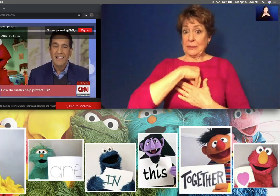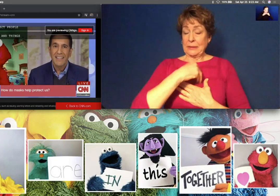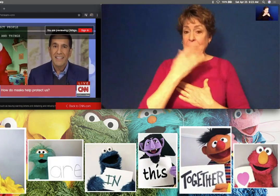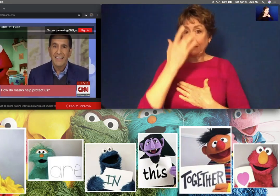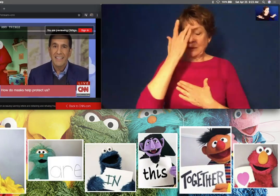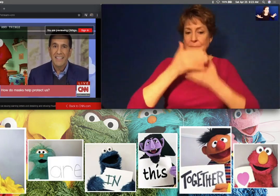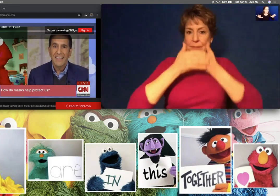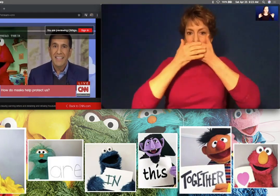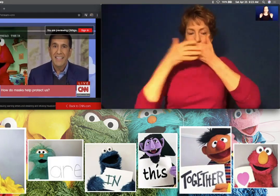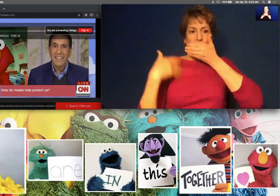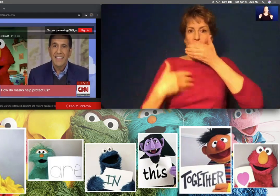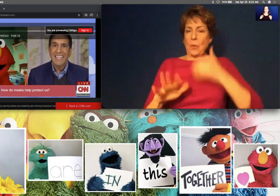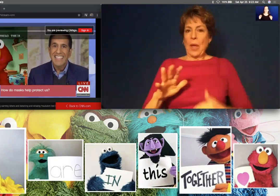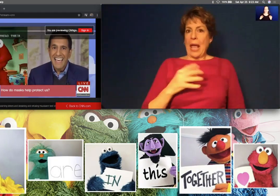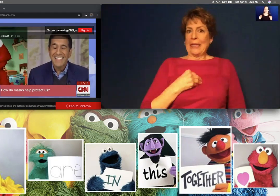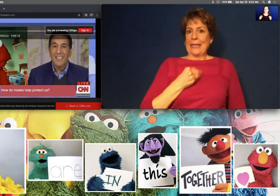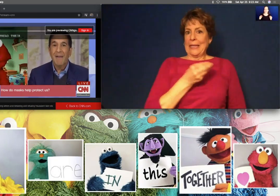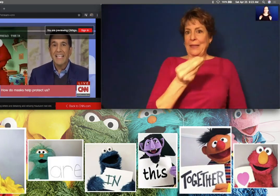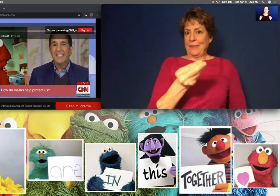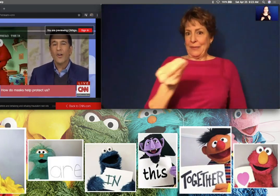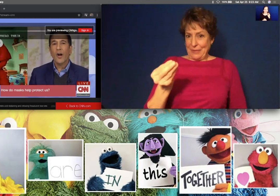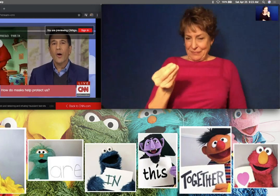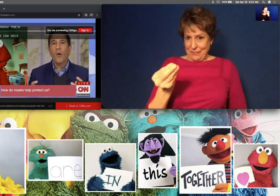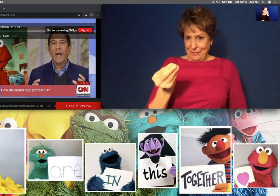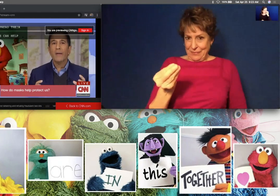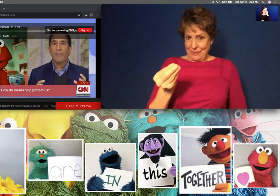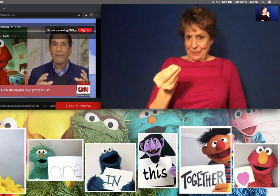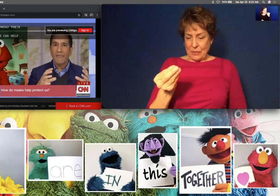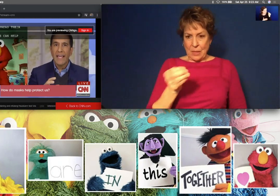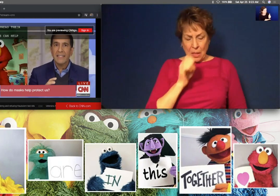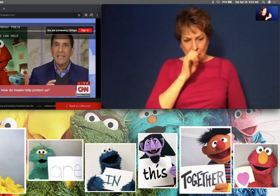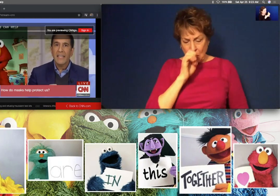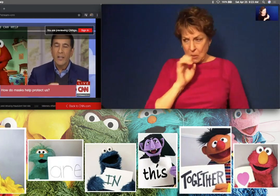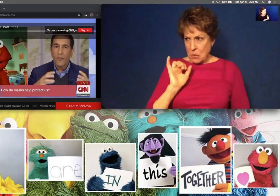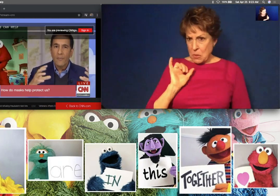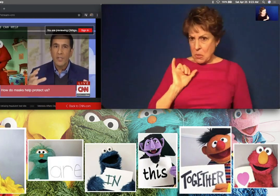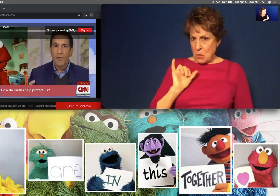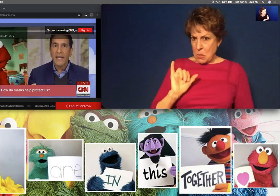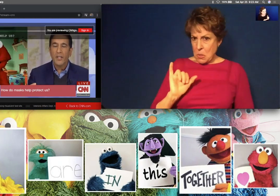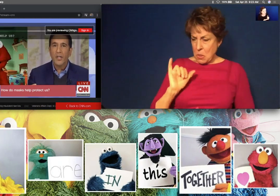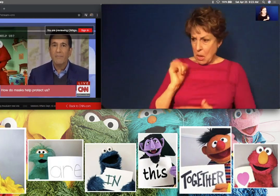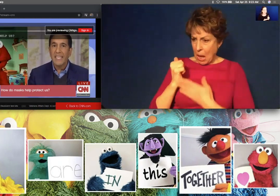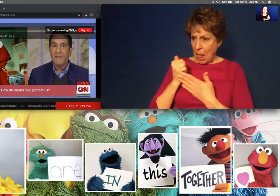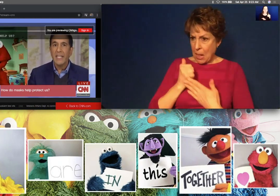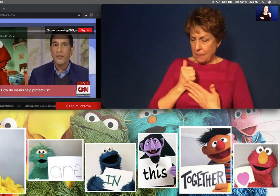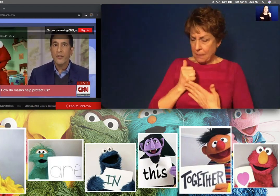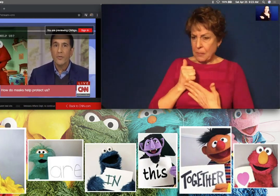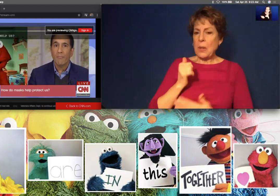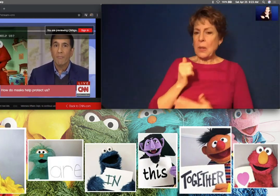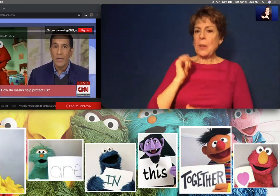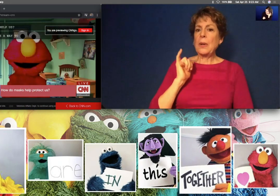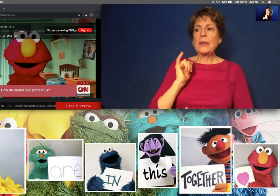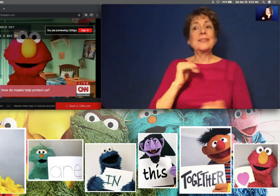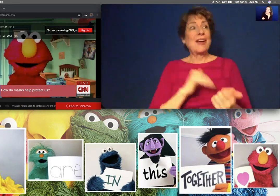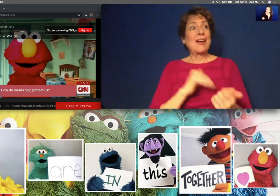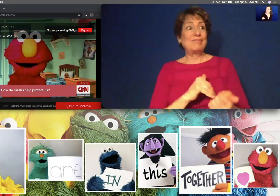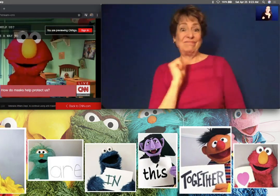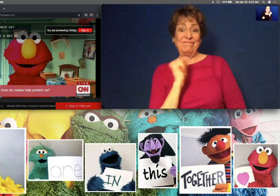Oh, so the masks help us. Yes, the masks are a way to prevent you from spreading germs, even as you just